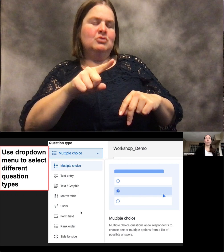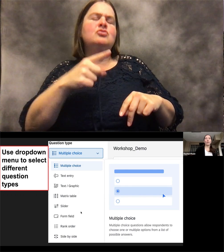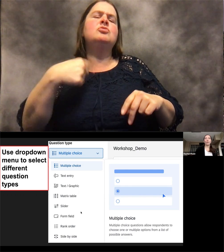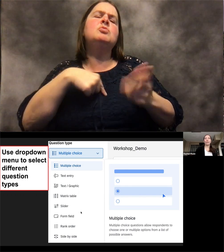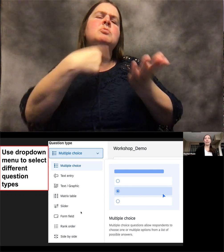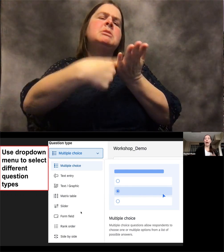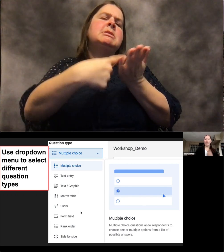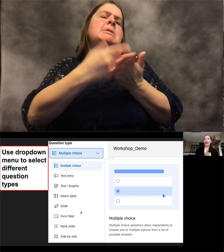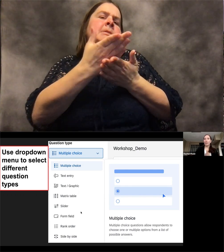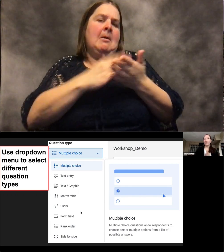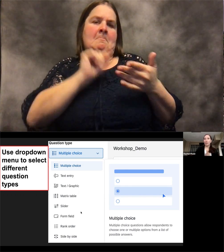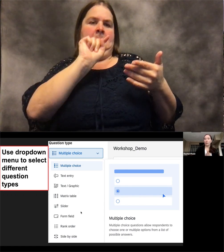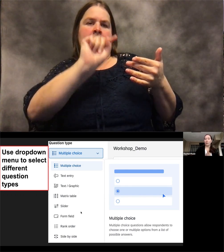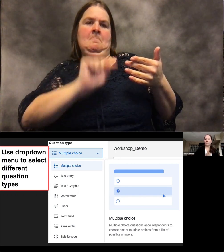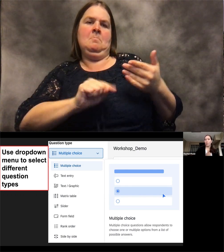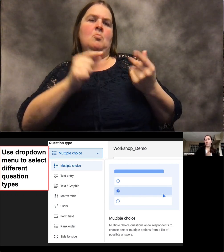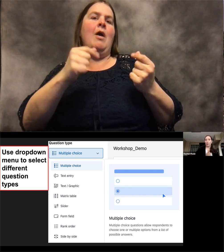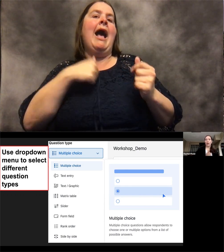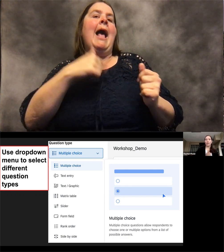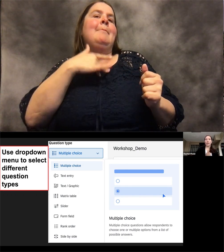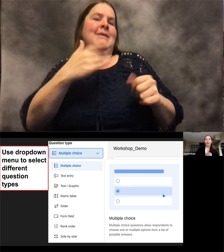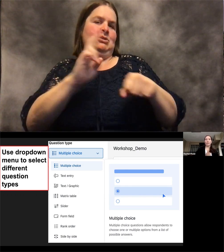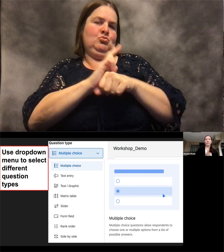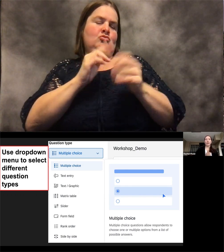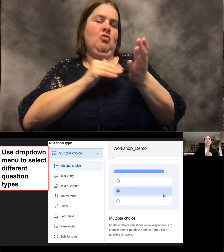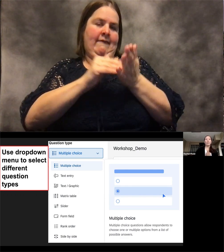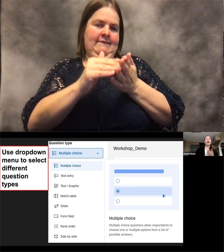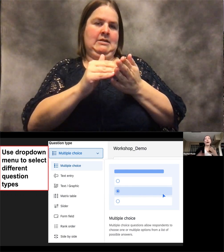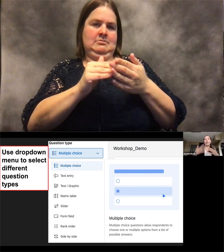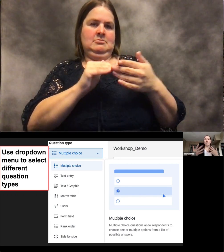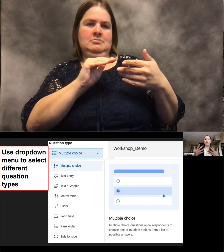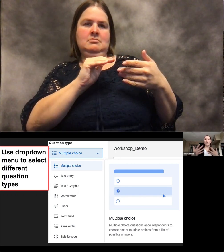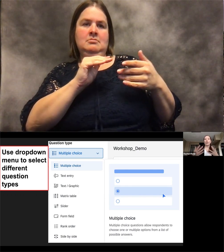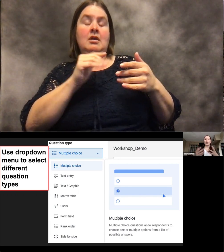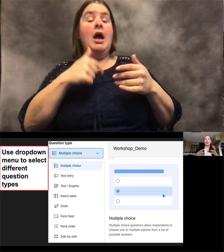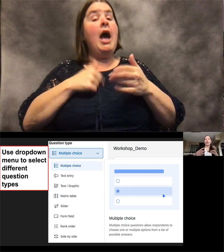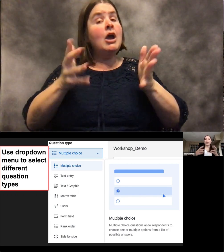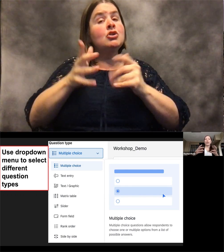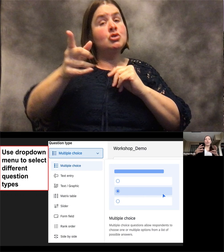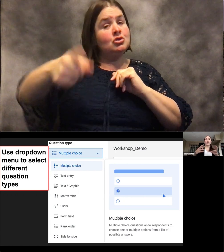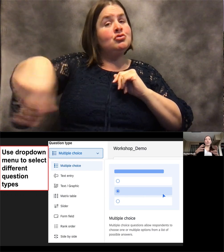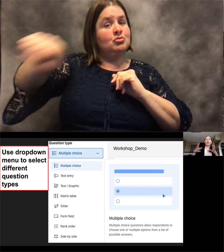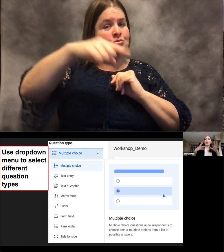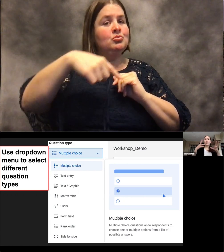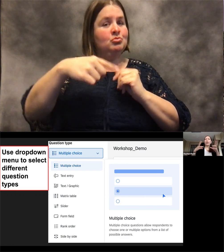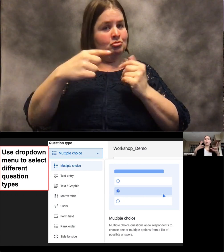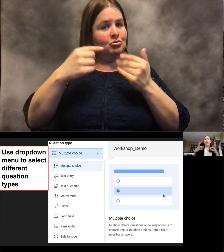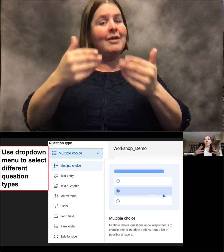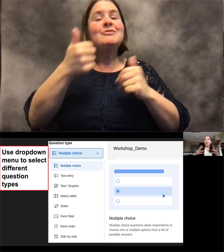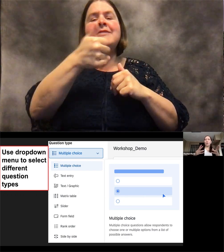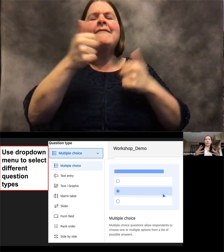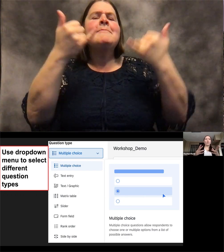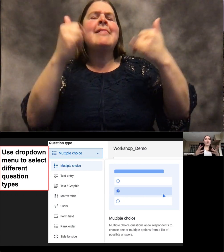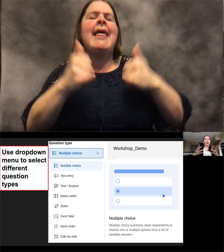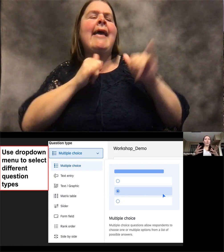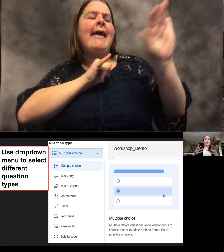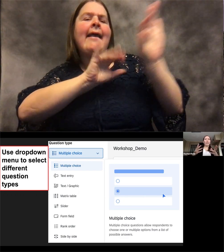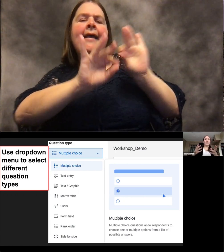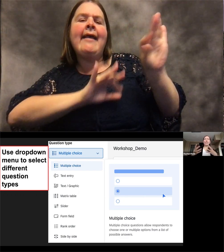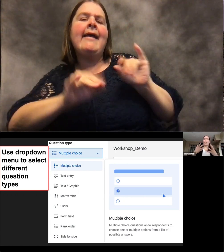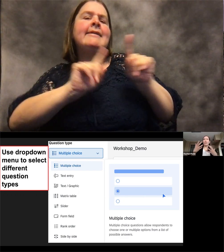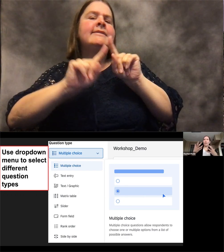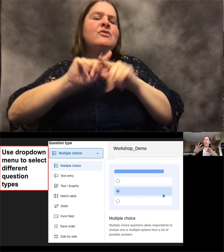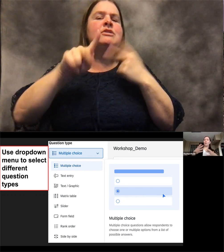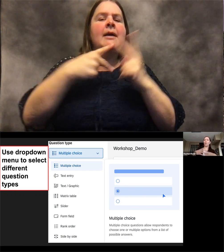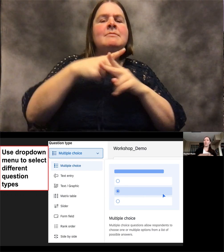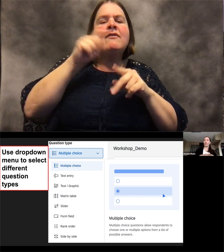of the ones that I happen to use most often, but I would encourage you to just play around with the different question